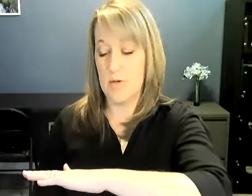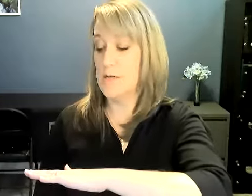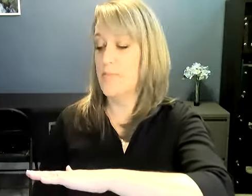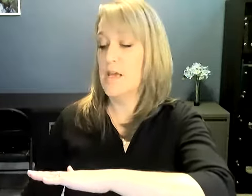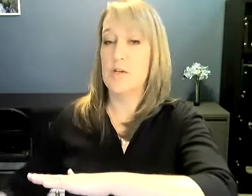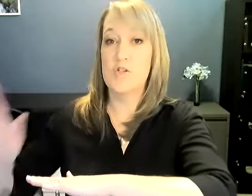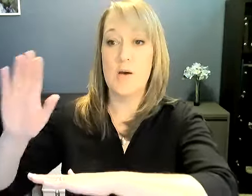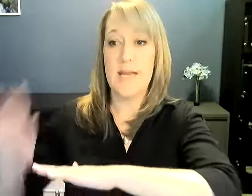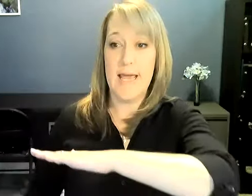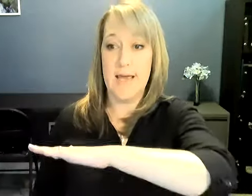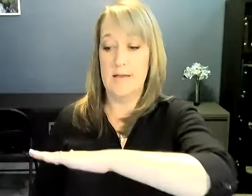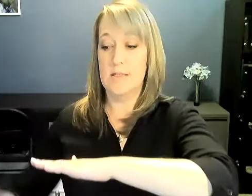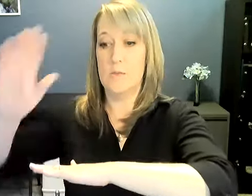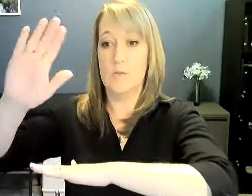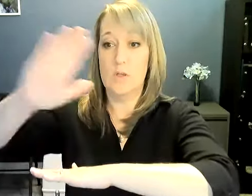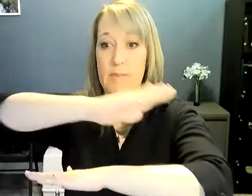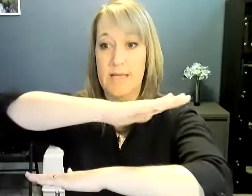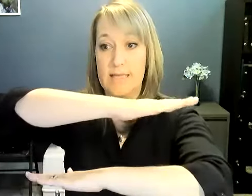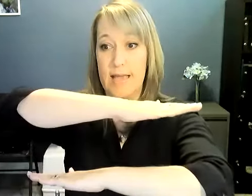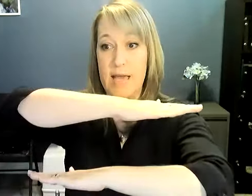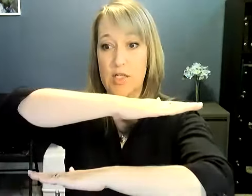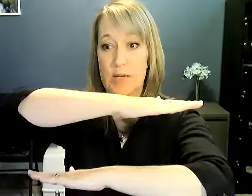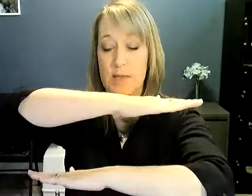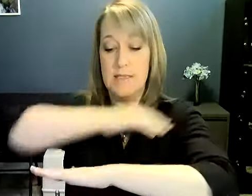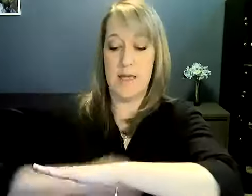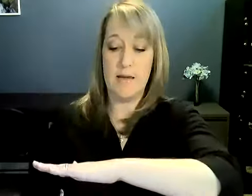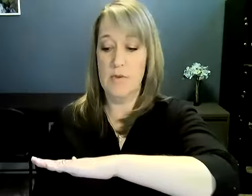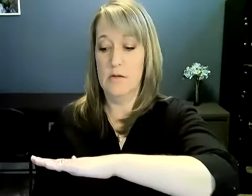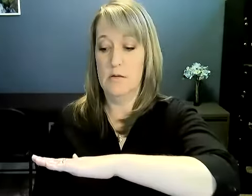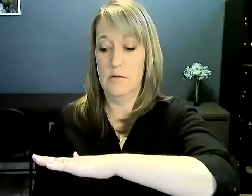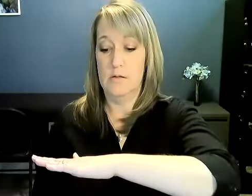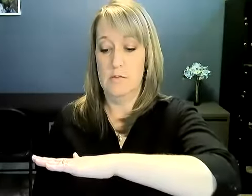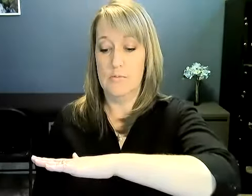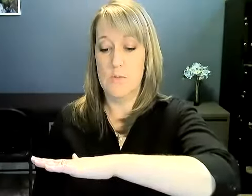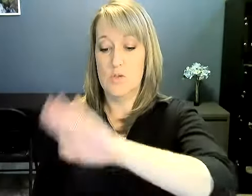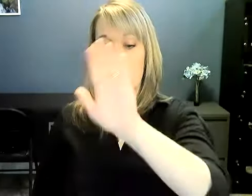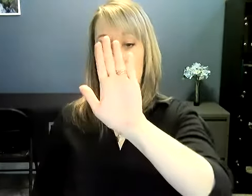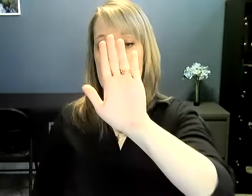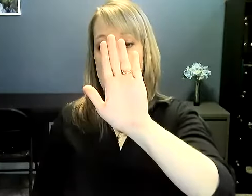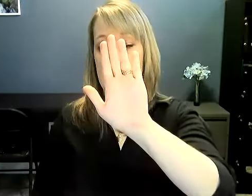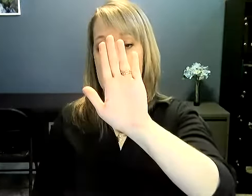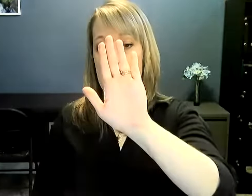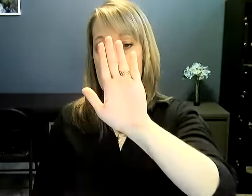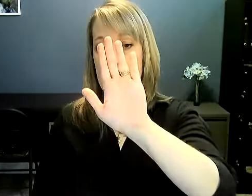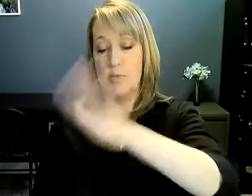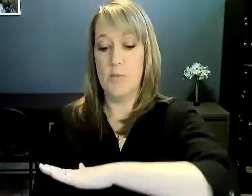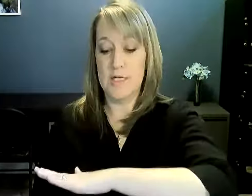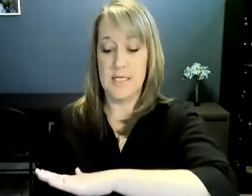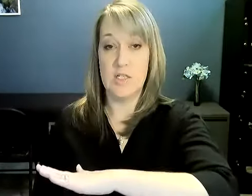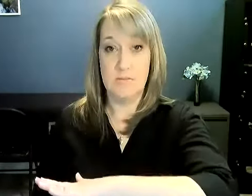member. Your dominant hand will make the same hand shape and the same motion or the same palm orientation